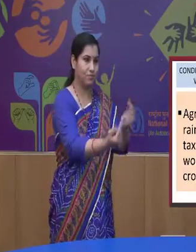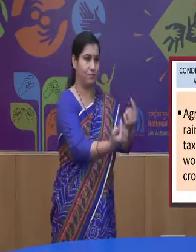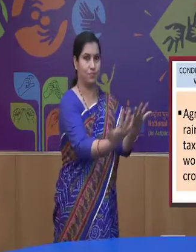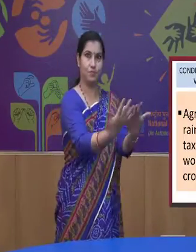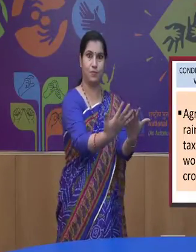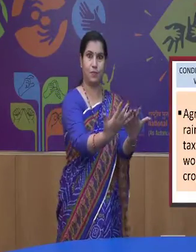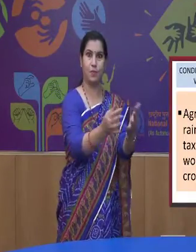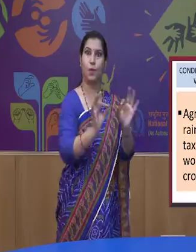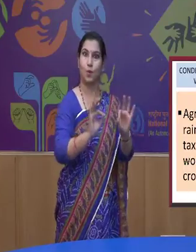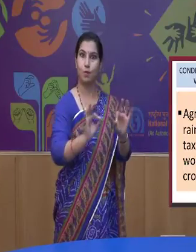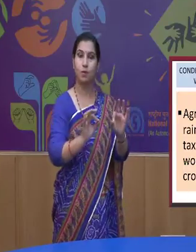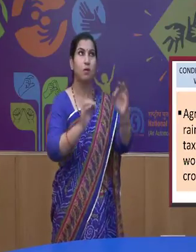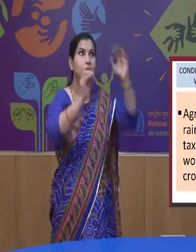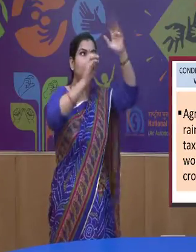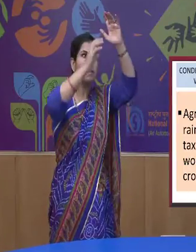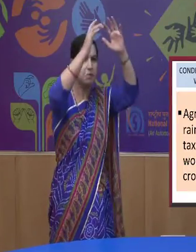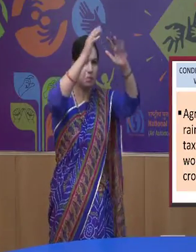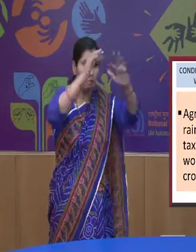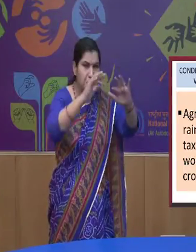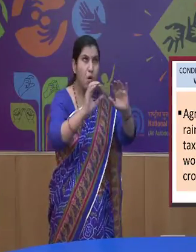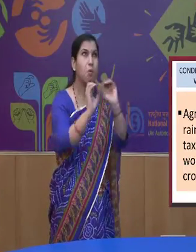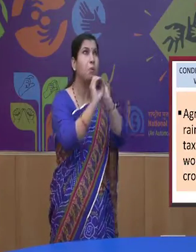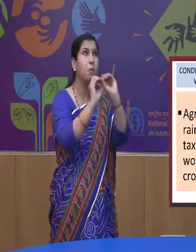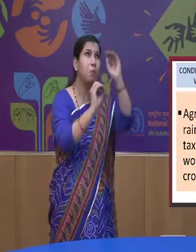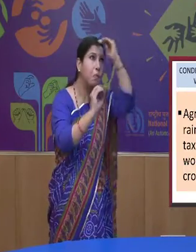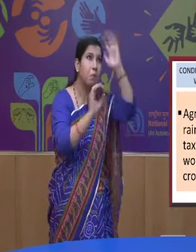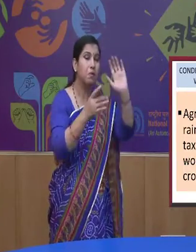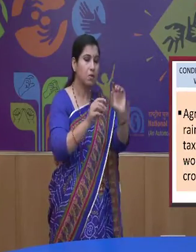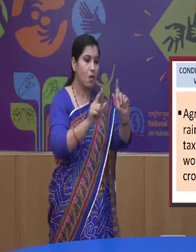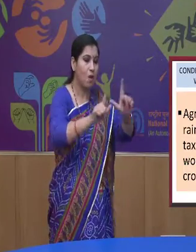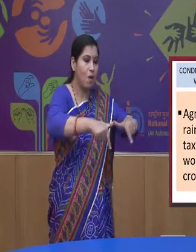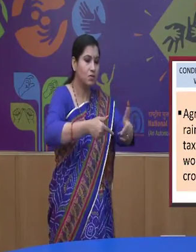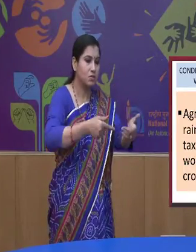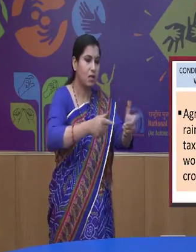less or no rainfall occurred, the crops were destroyed.